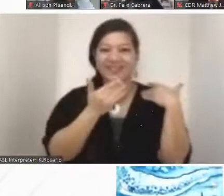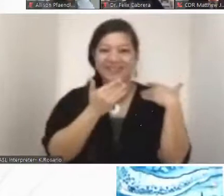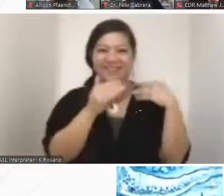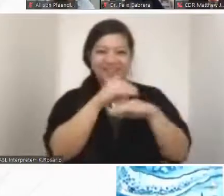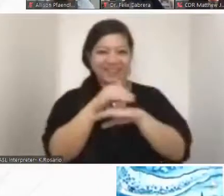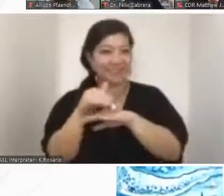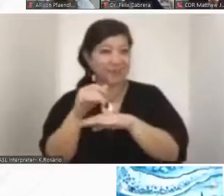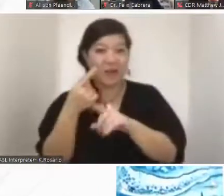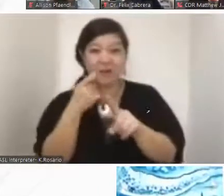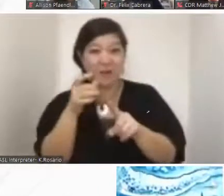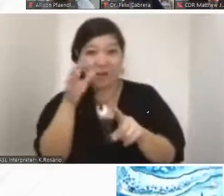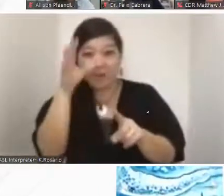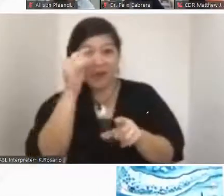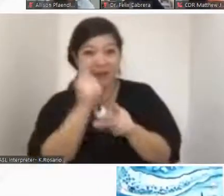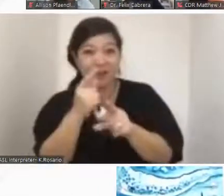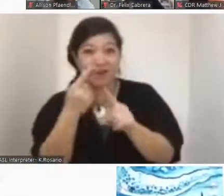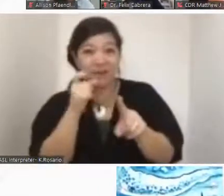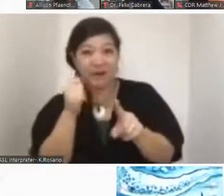mother there.